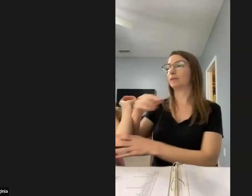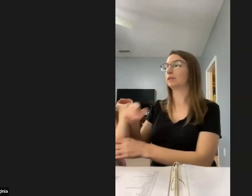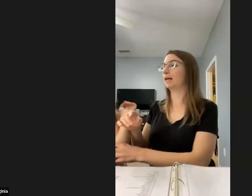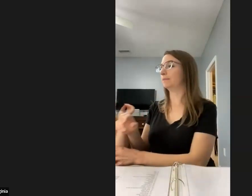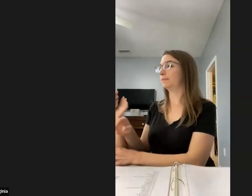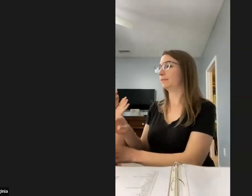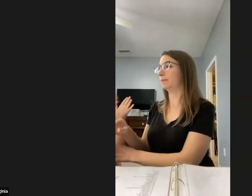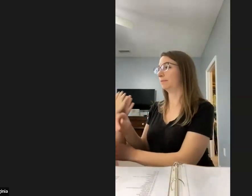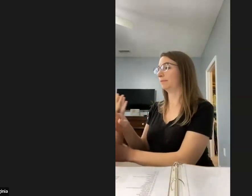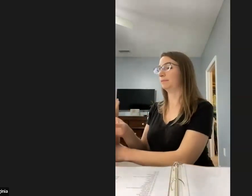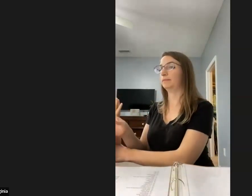Stop. Stop.